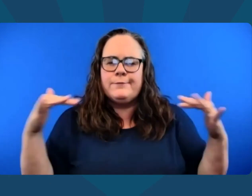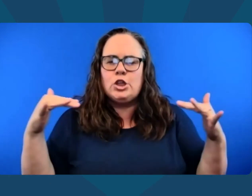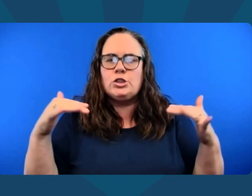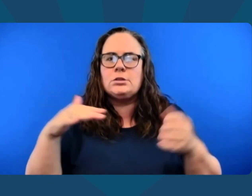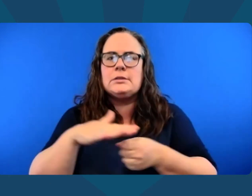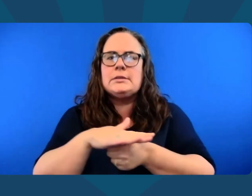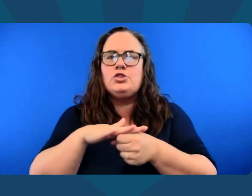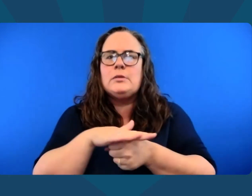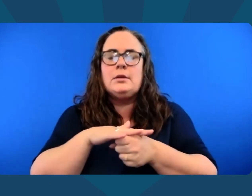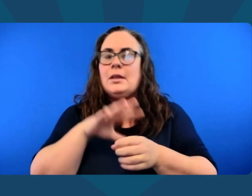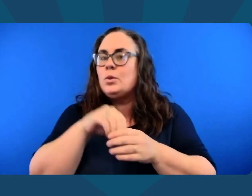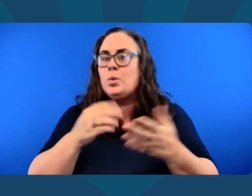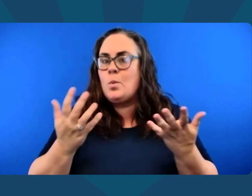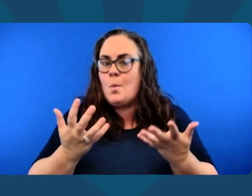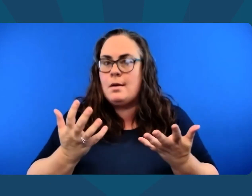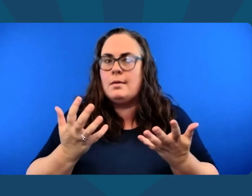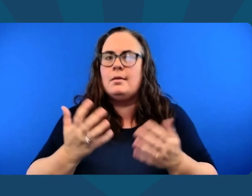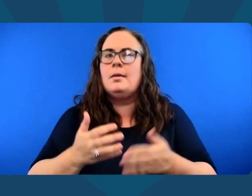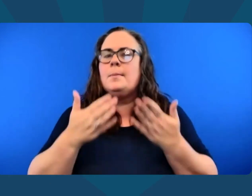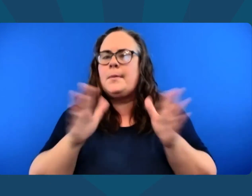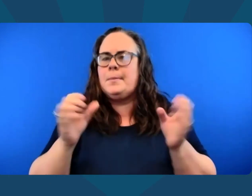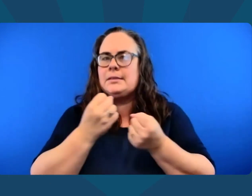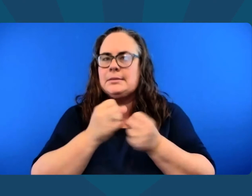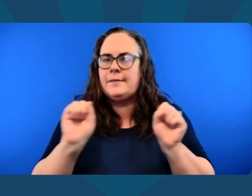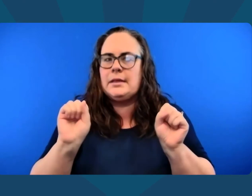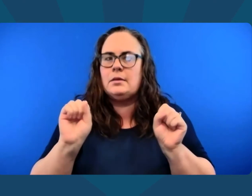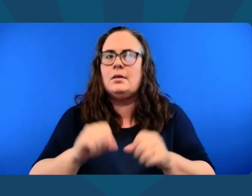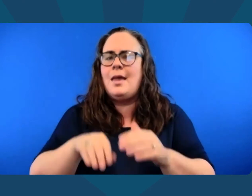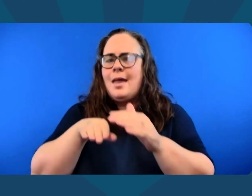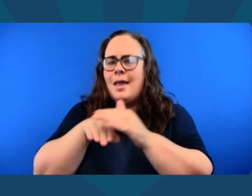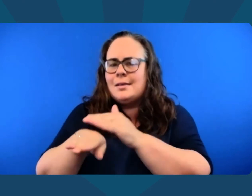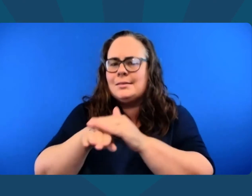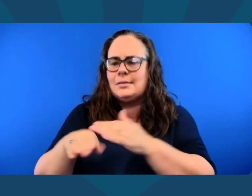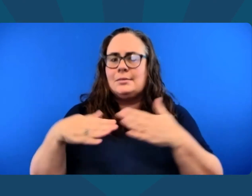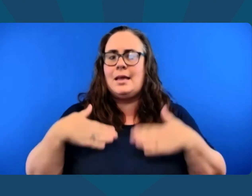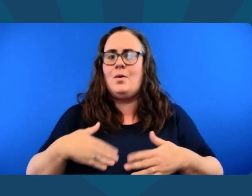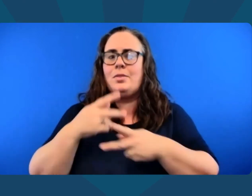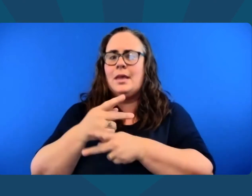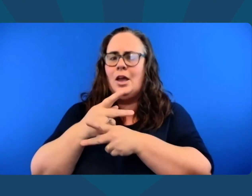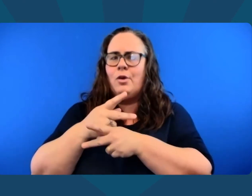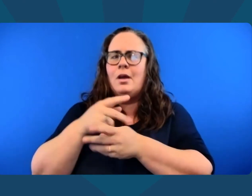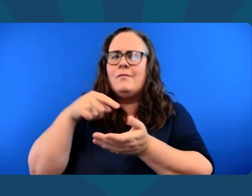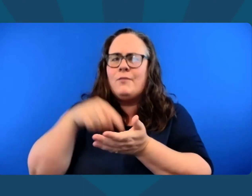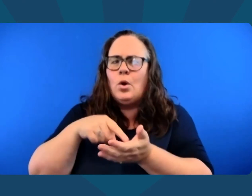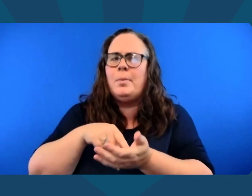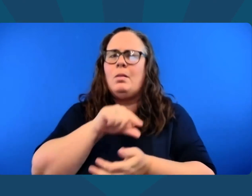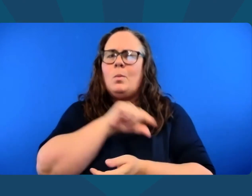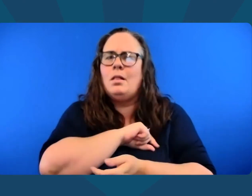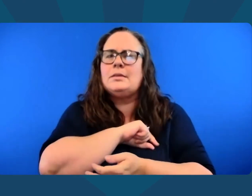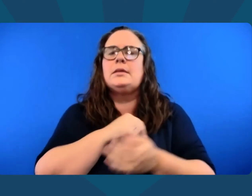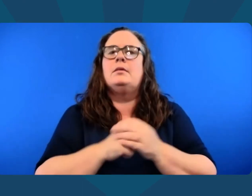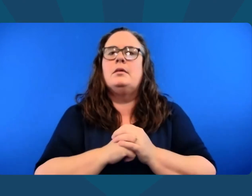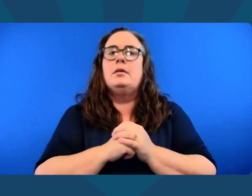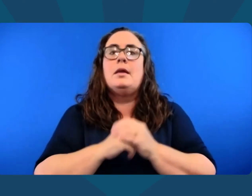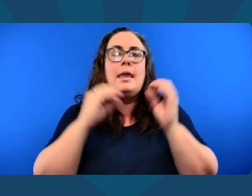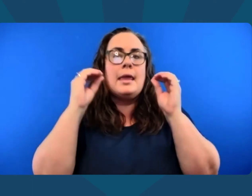My concerns for our diverse district include public safety, access to quality, affordable health